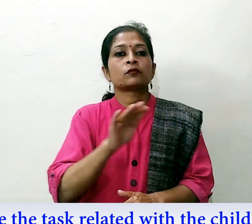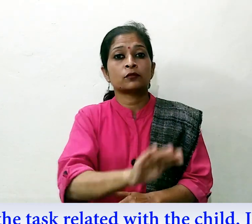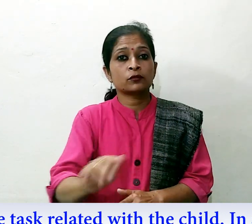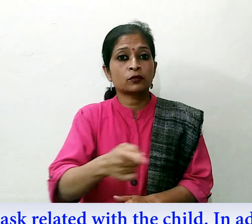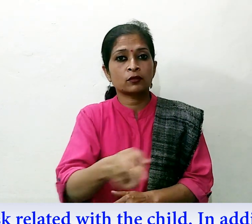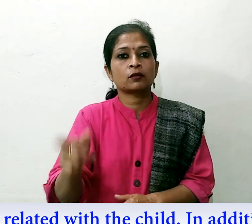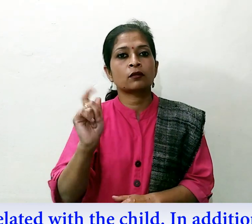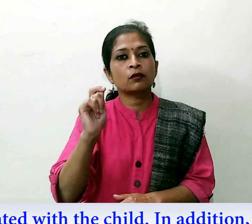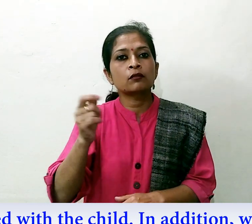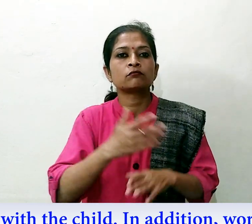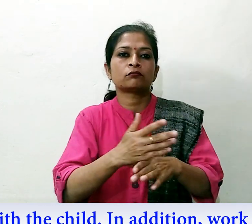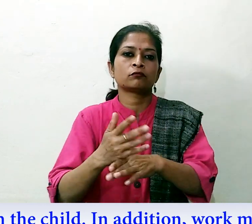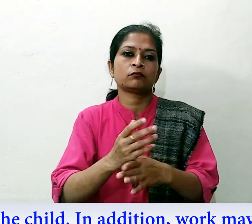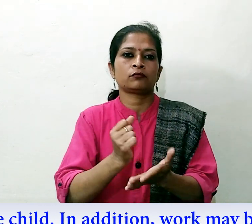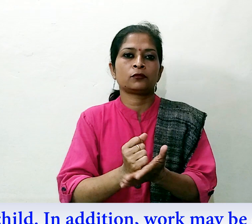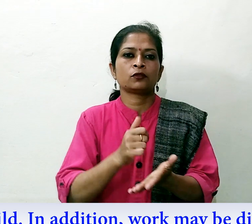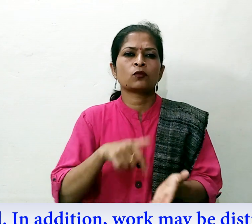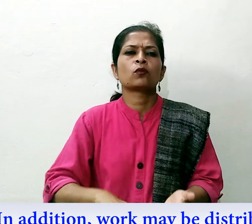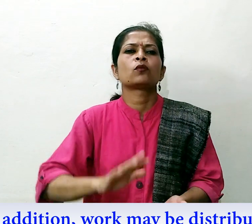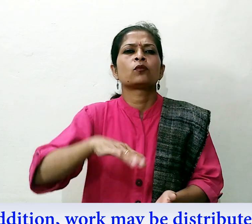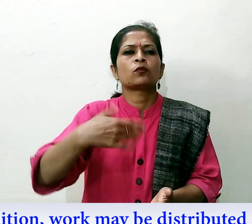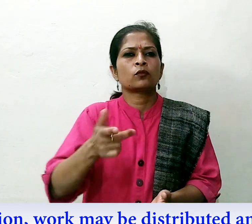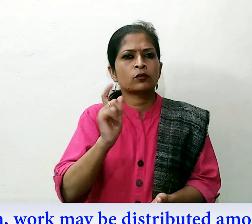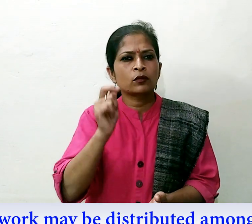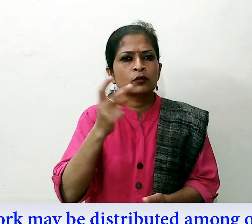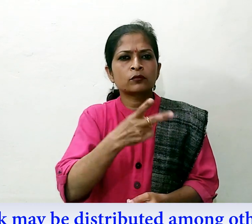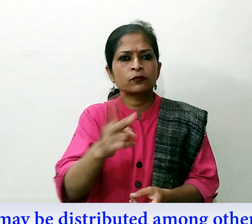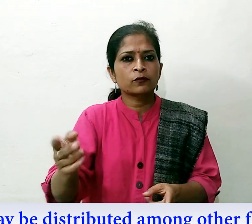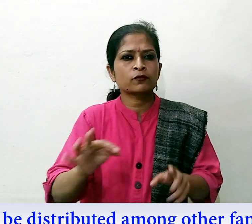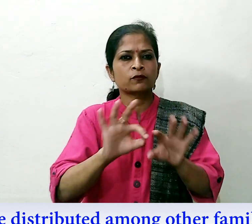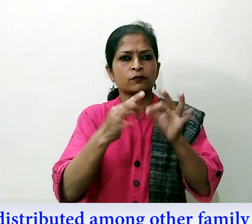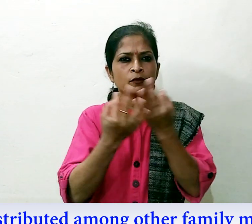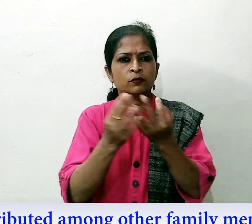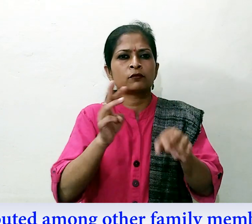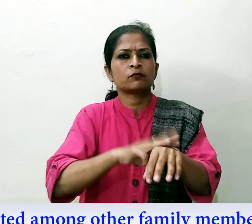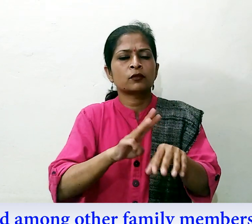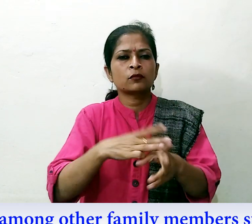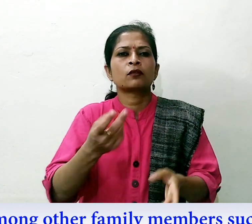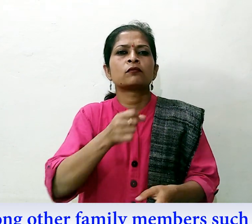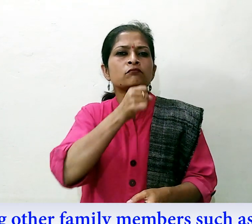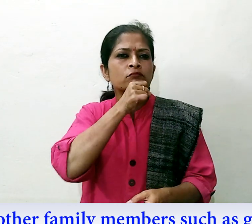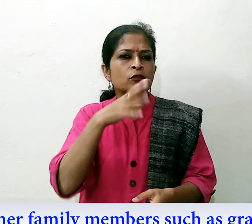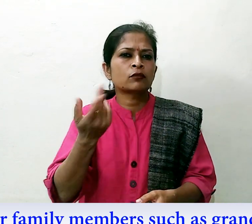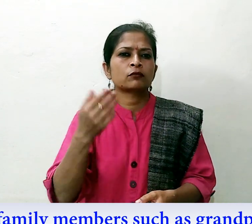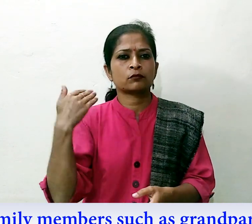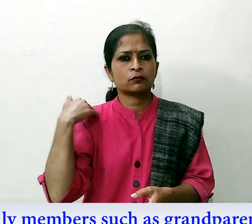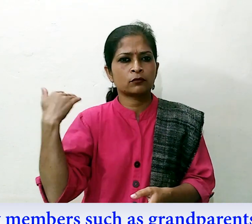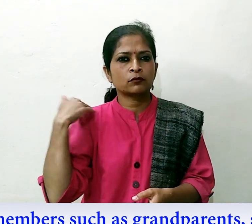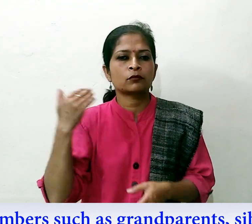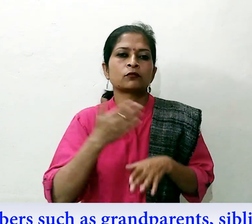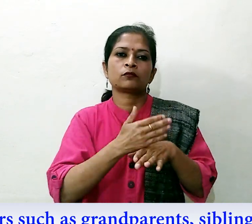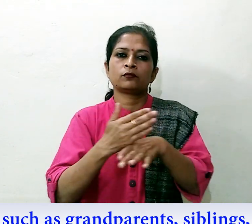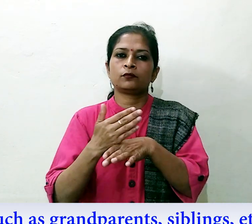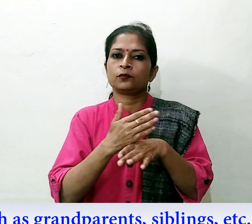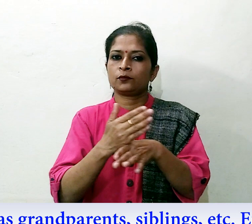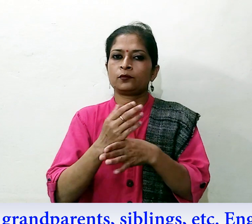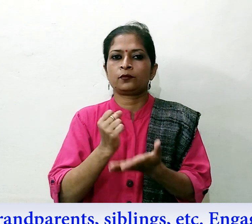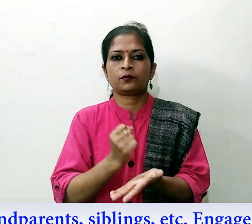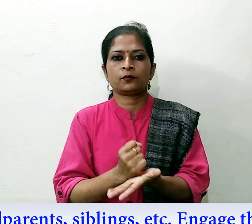addition, work may be distributed among other family members such as grandparents, siblings, etc. Engage